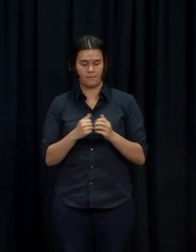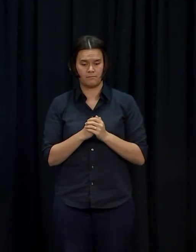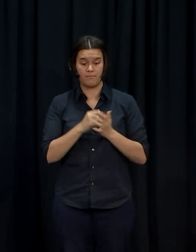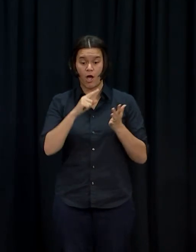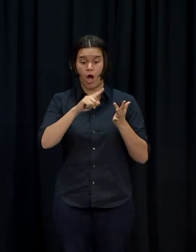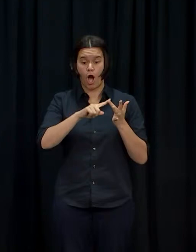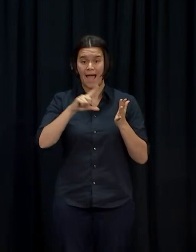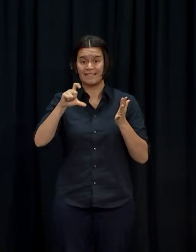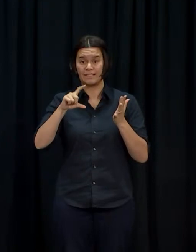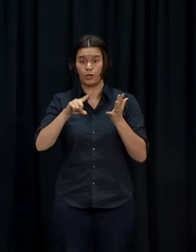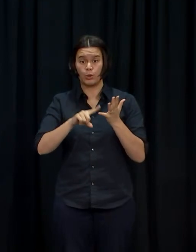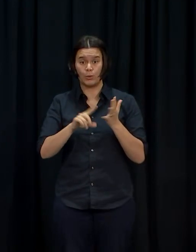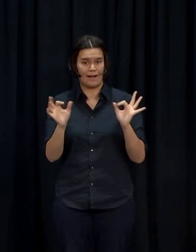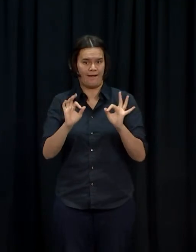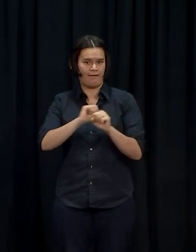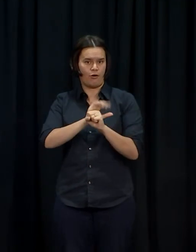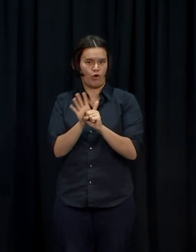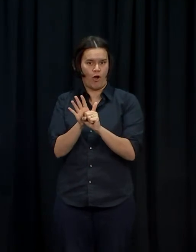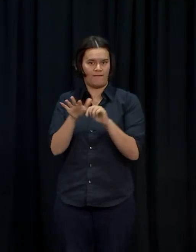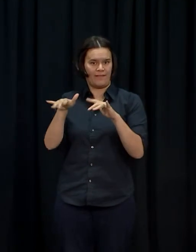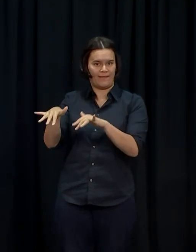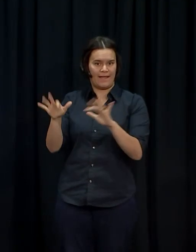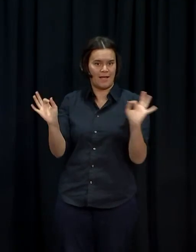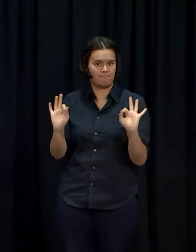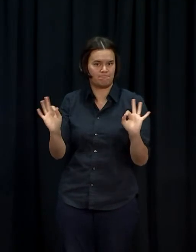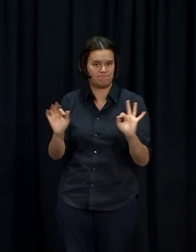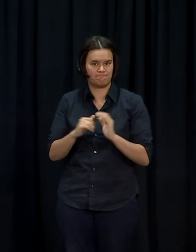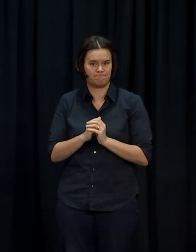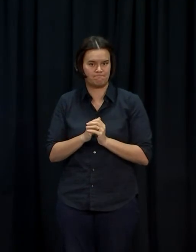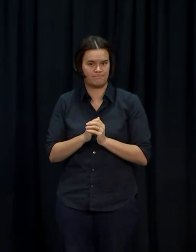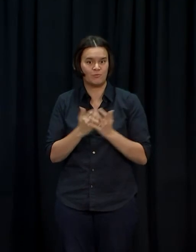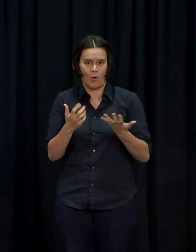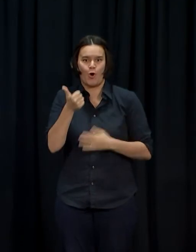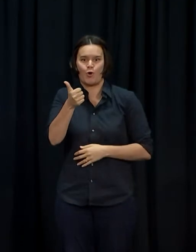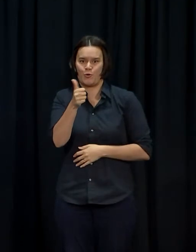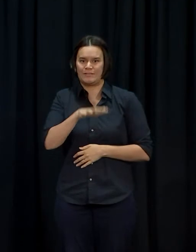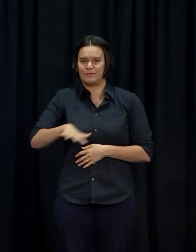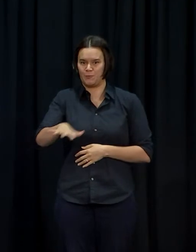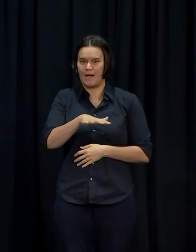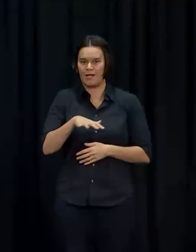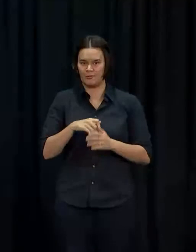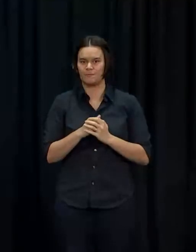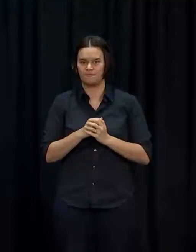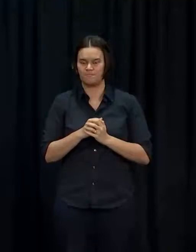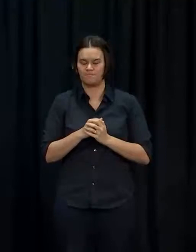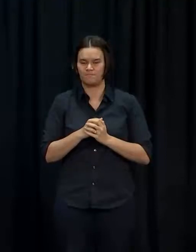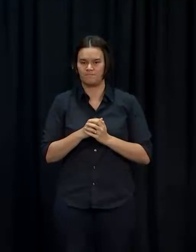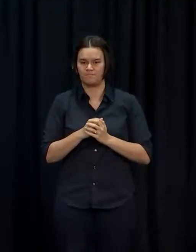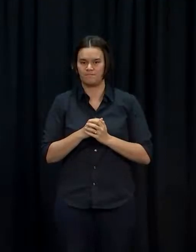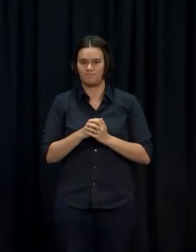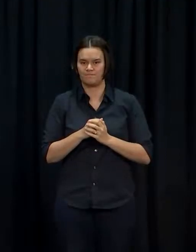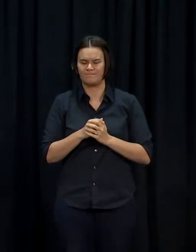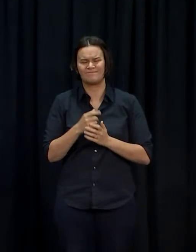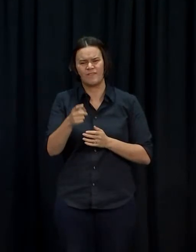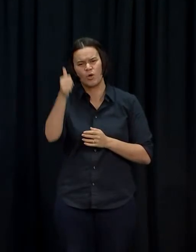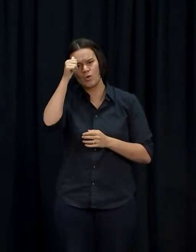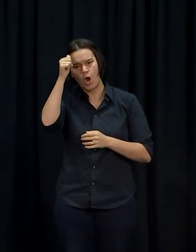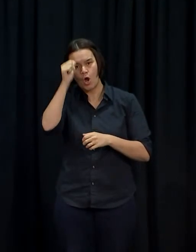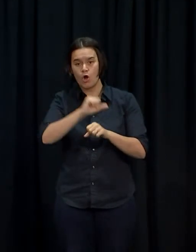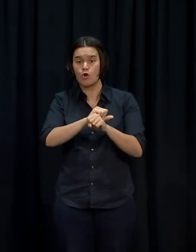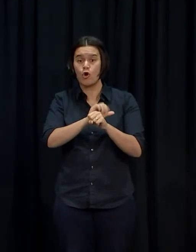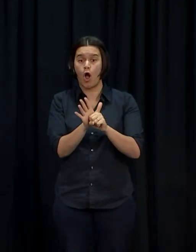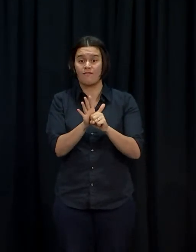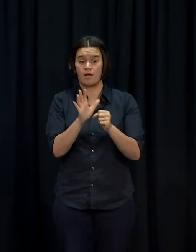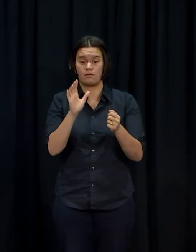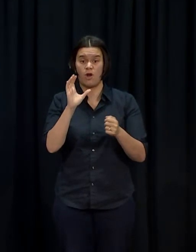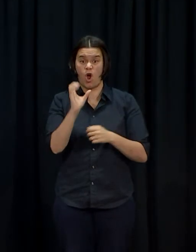spread of Omicron. From what we've seen overseas, we know Omicron is the most transmissible COVID variant yet.